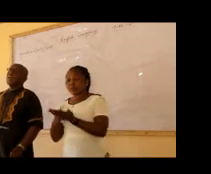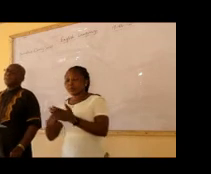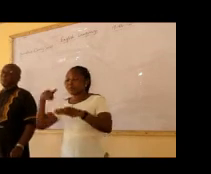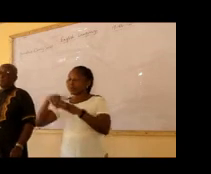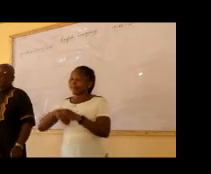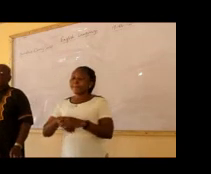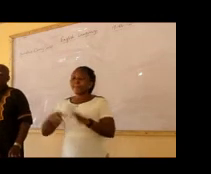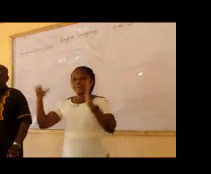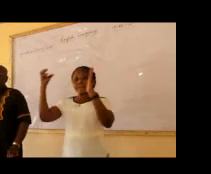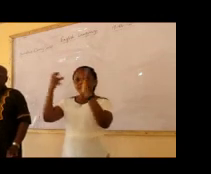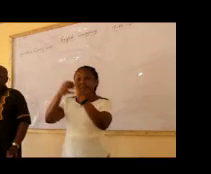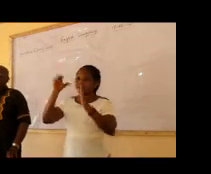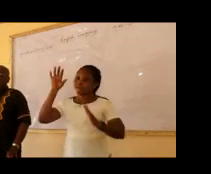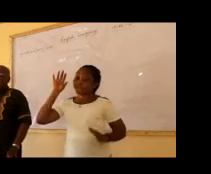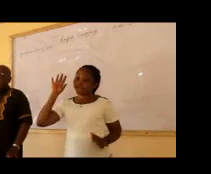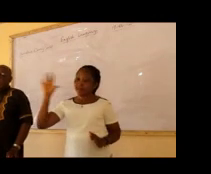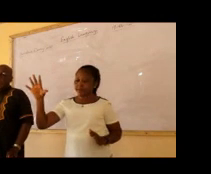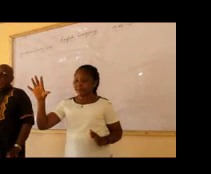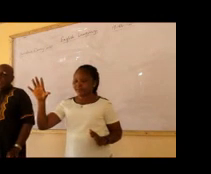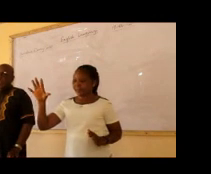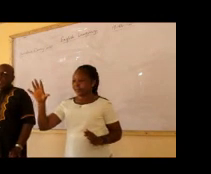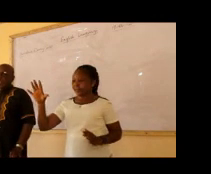paragraph 5